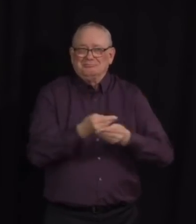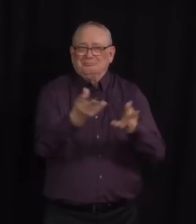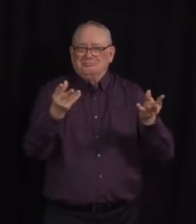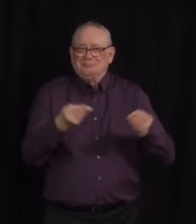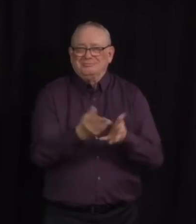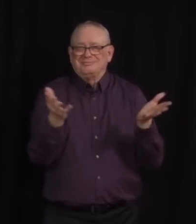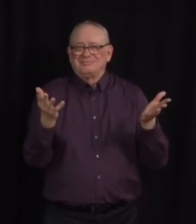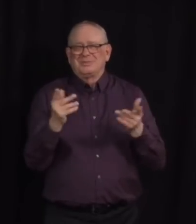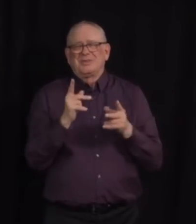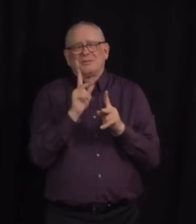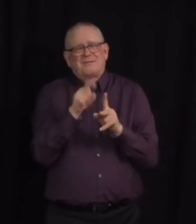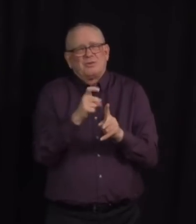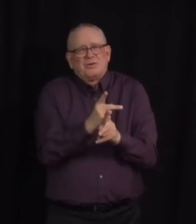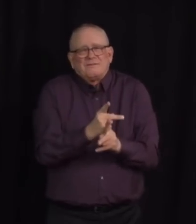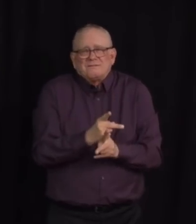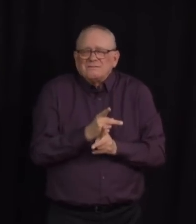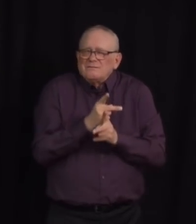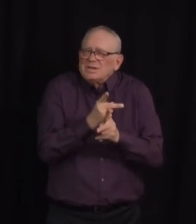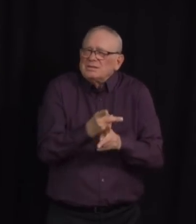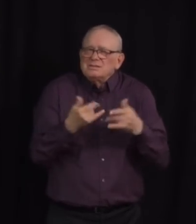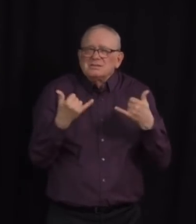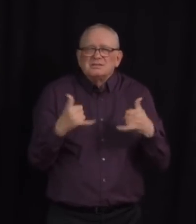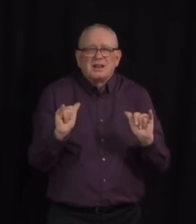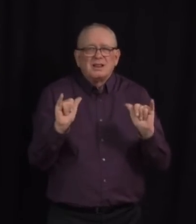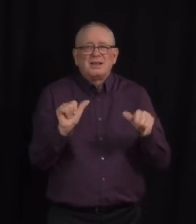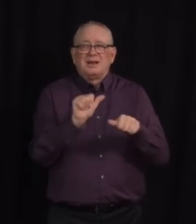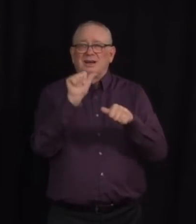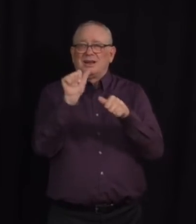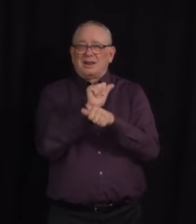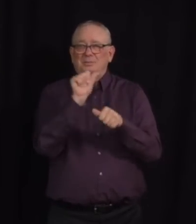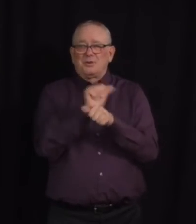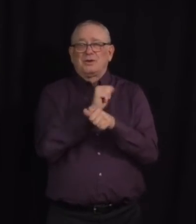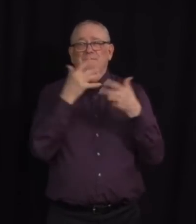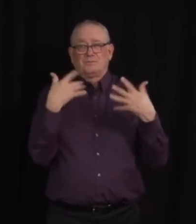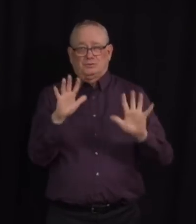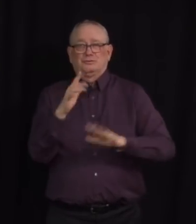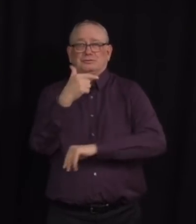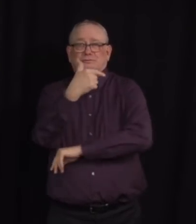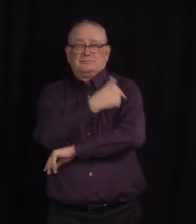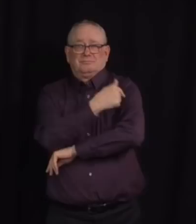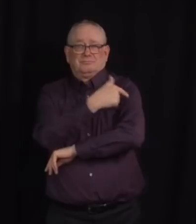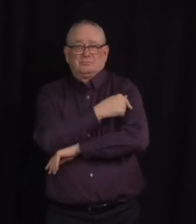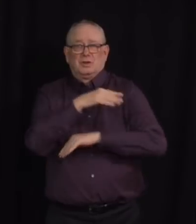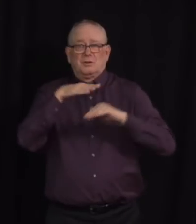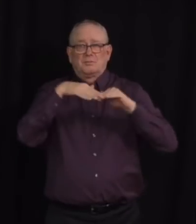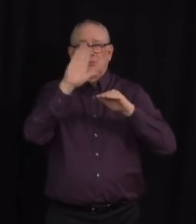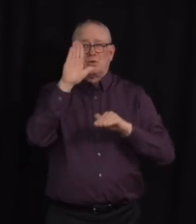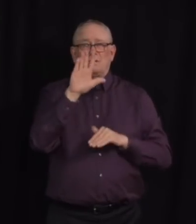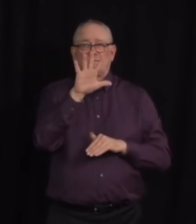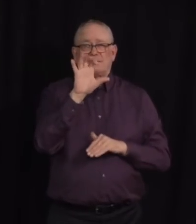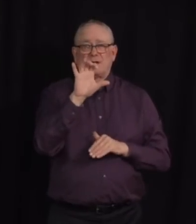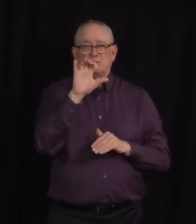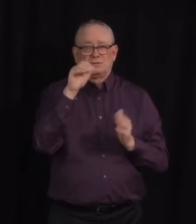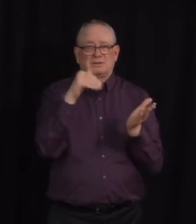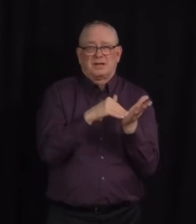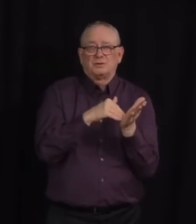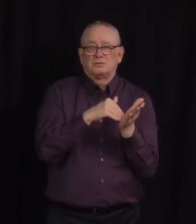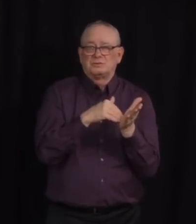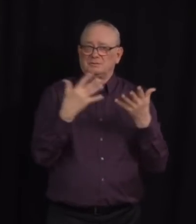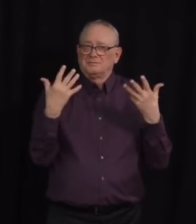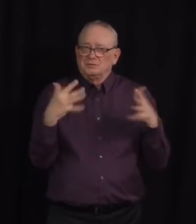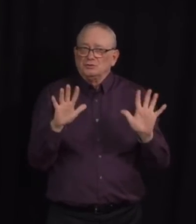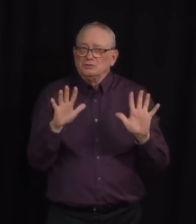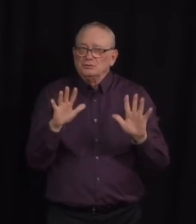of vaccine in the province. I want to thank the more than 418,000 Albertans who have signed up to be immunized.